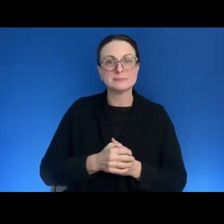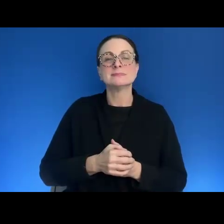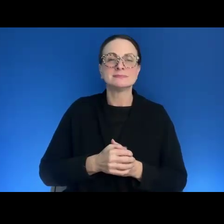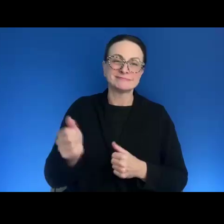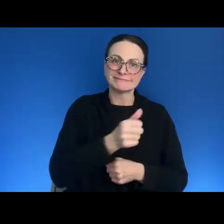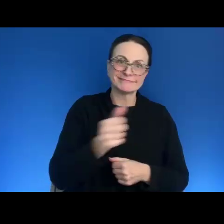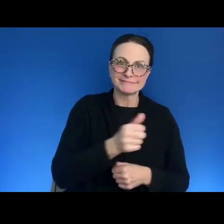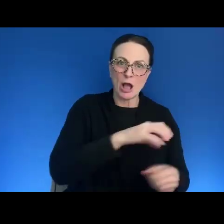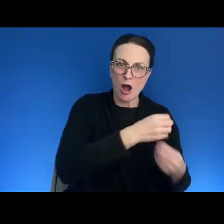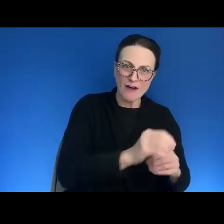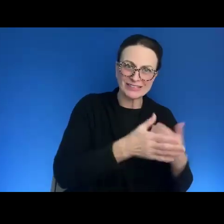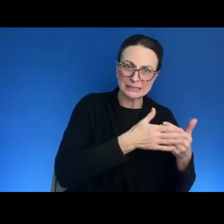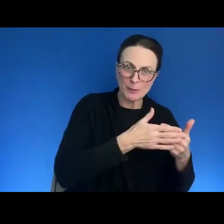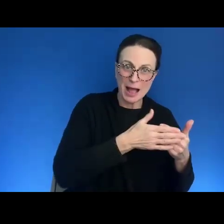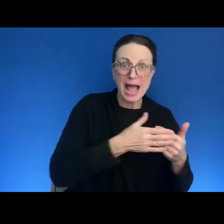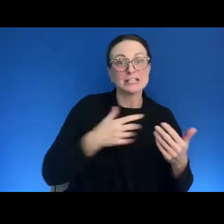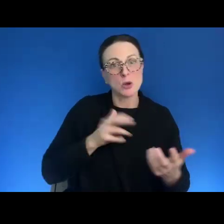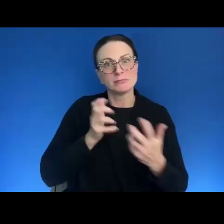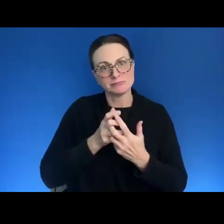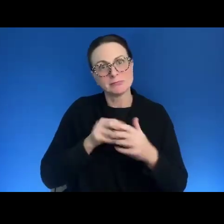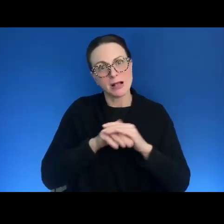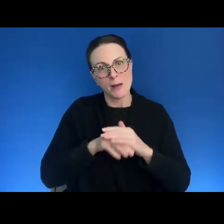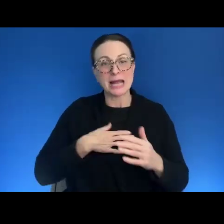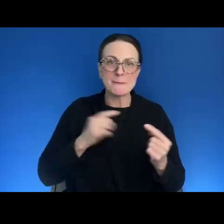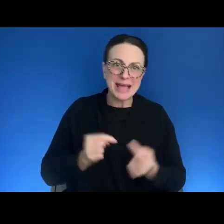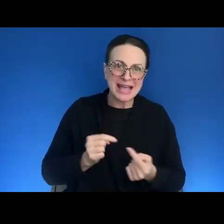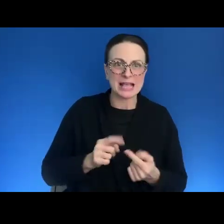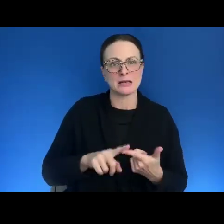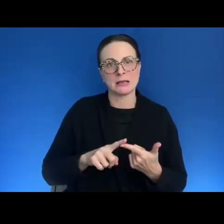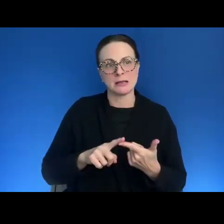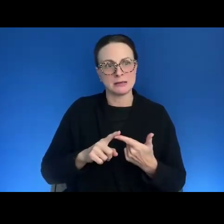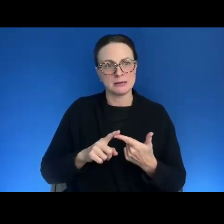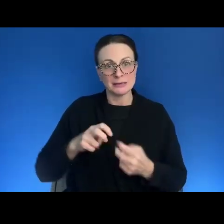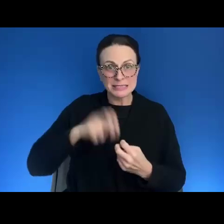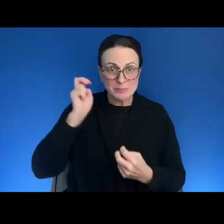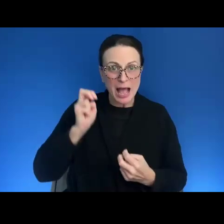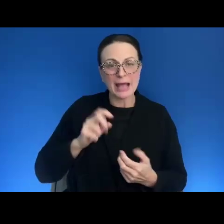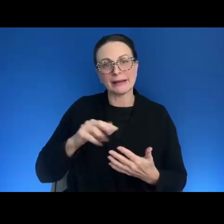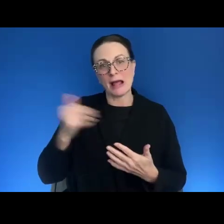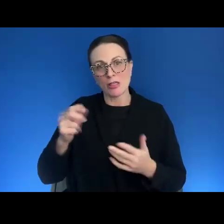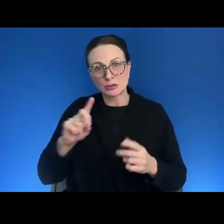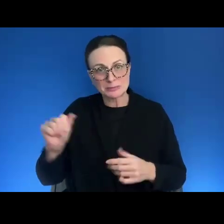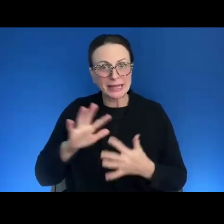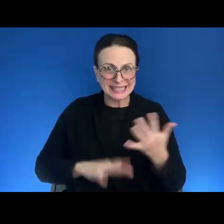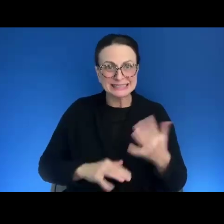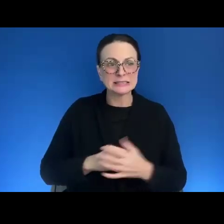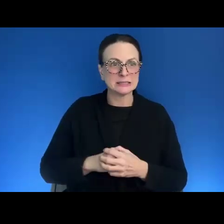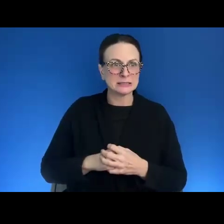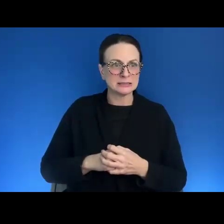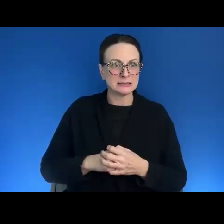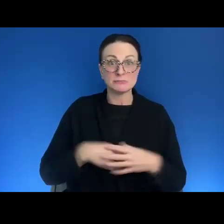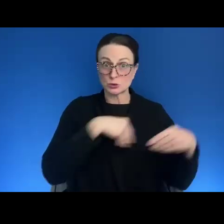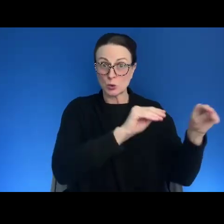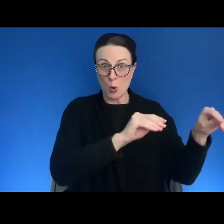office nearby. So that accommodated my pain, my spine, and my other disabilities. I sold